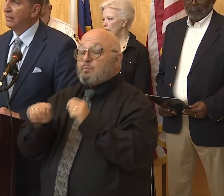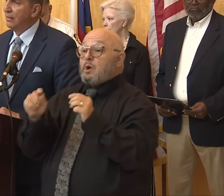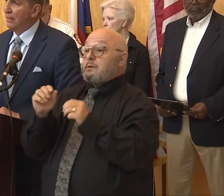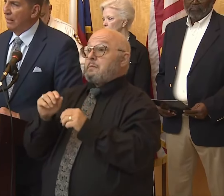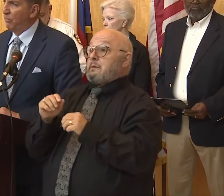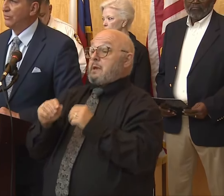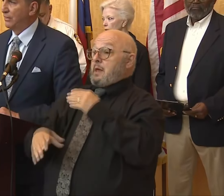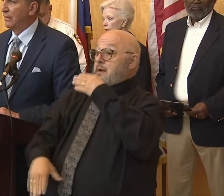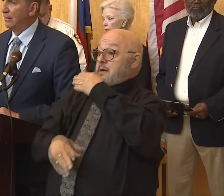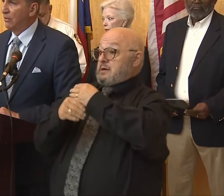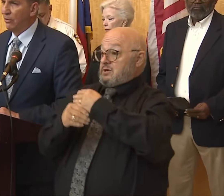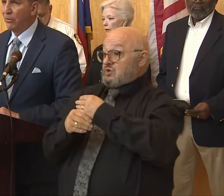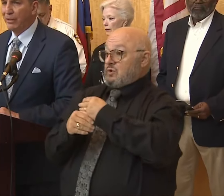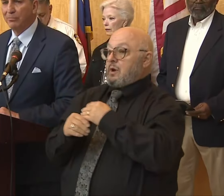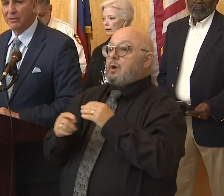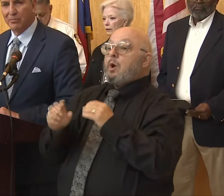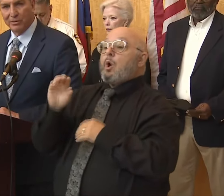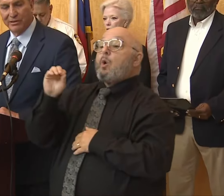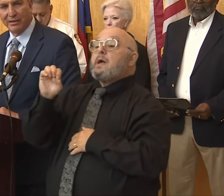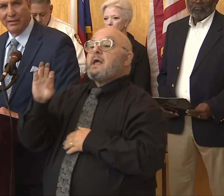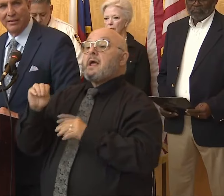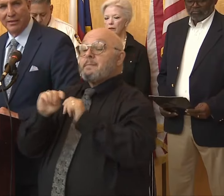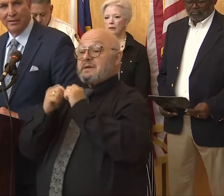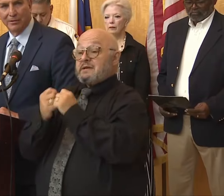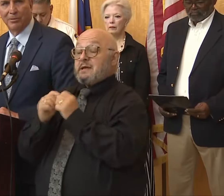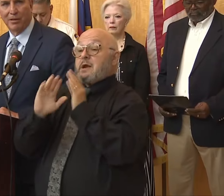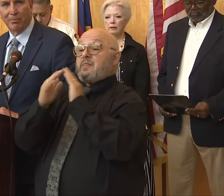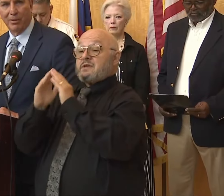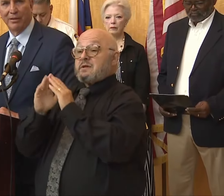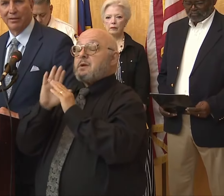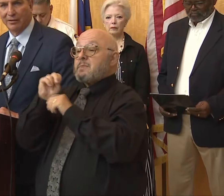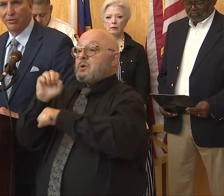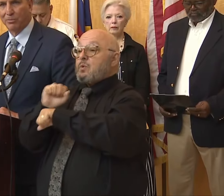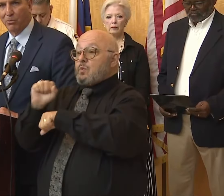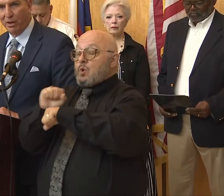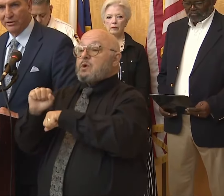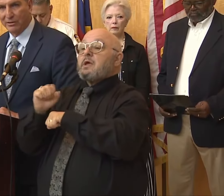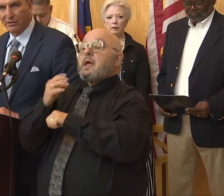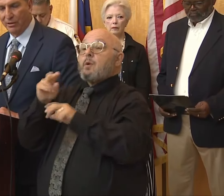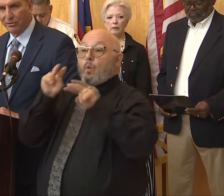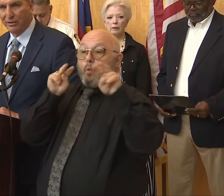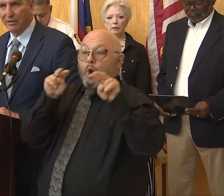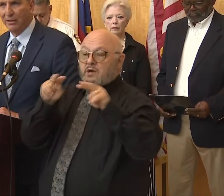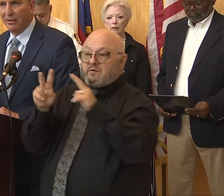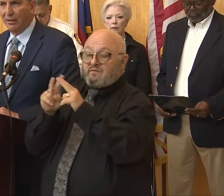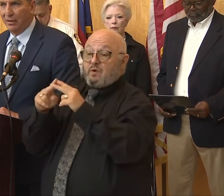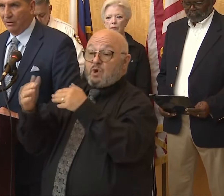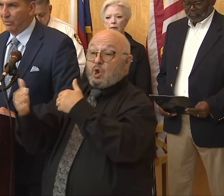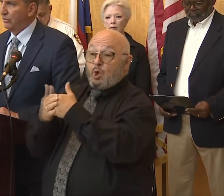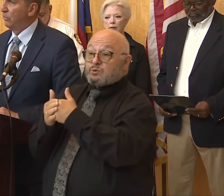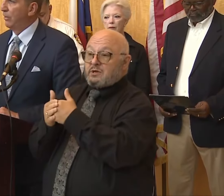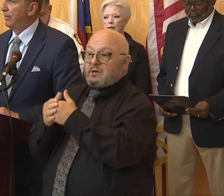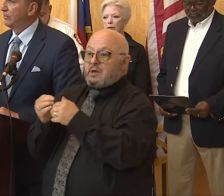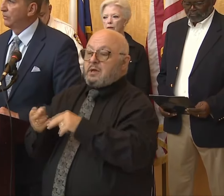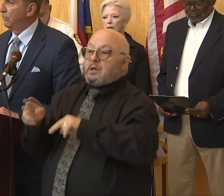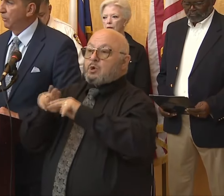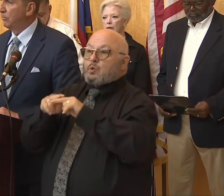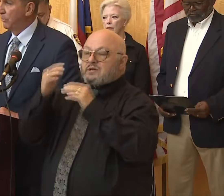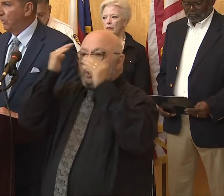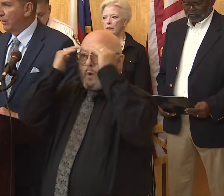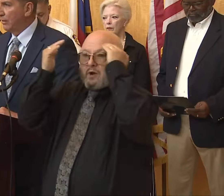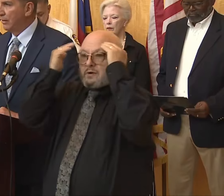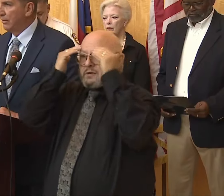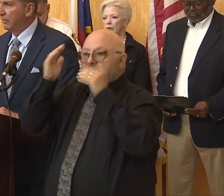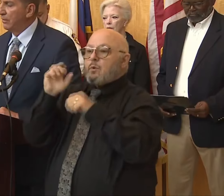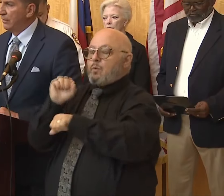said, once again, our OEM team, our city, has been operating and is going to be watching this closely. Increased awareness, we're